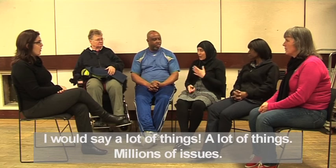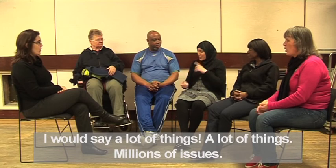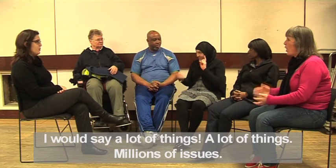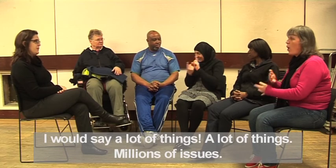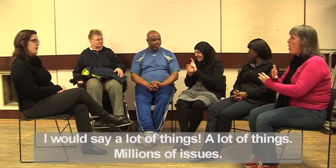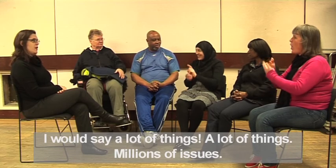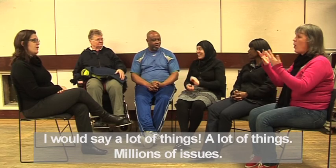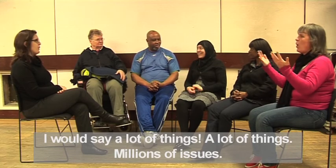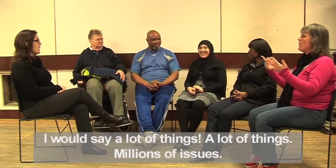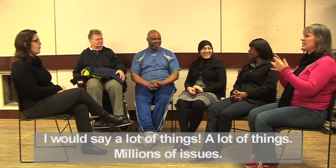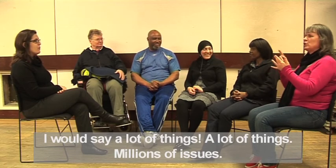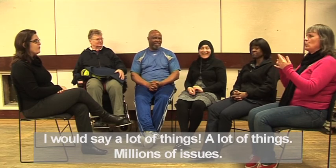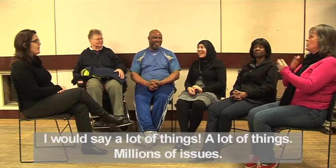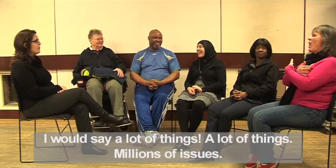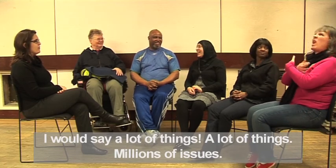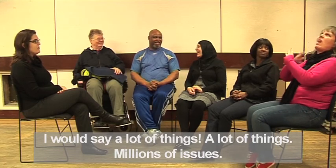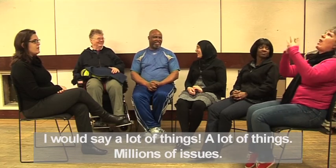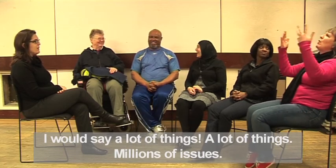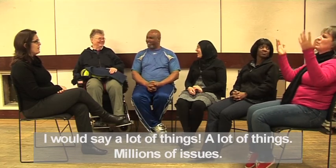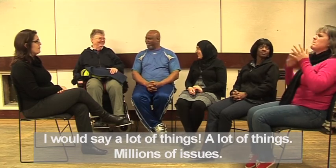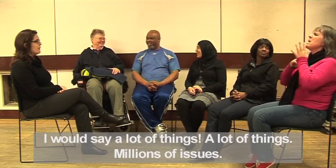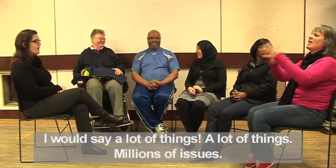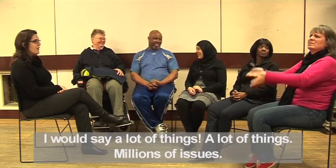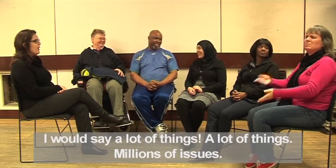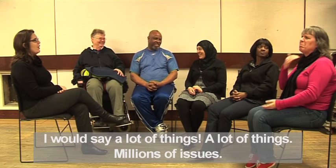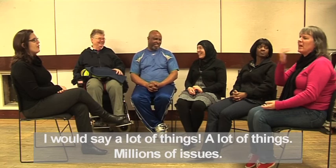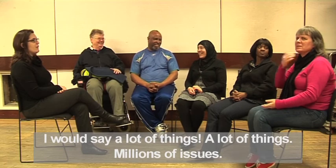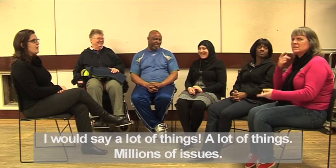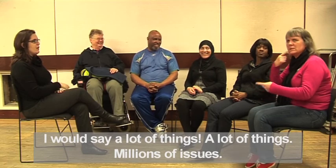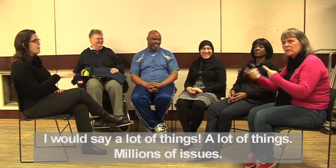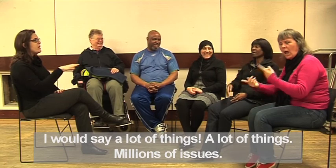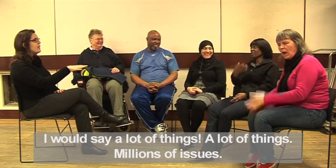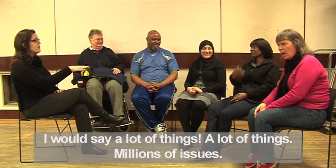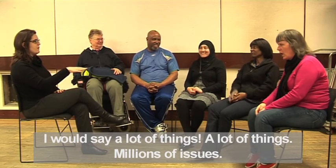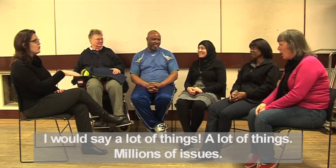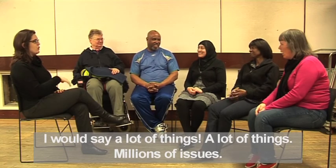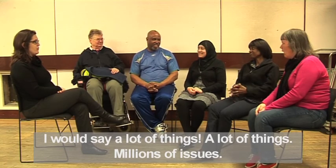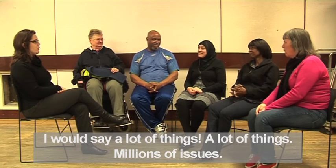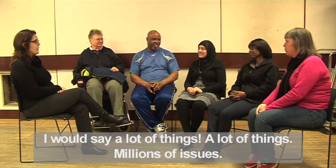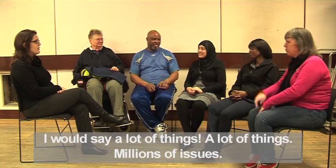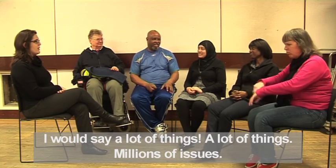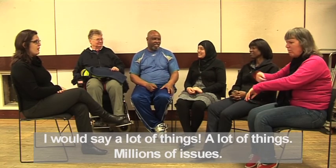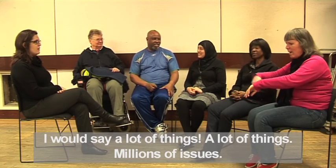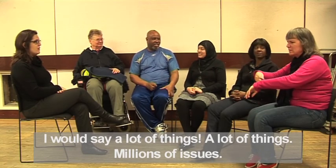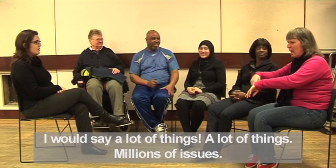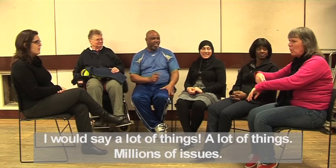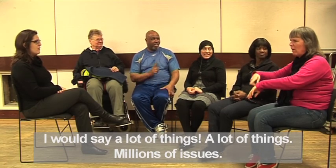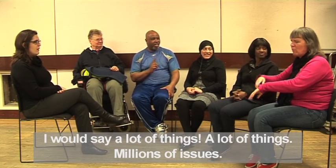Oh, I would say a lot of things. I would be able to meet them. A lot of things. There are millions of issues, Jackie saying. It'd